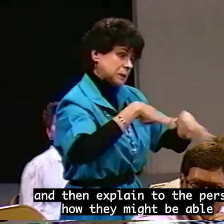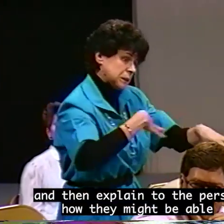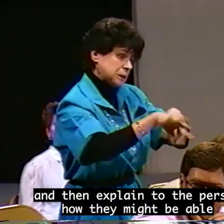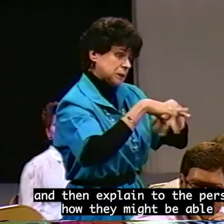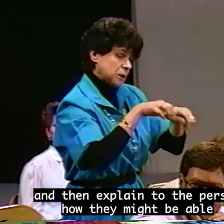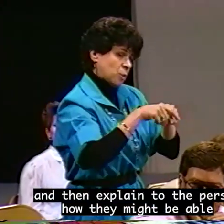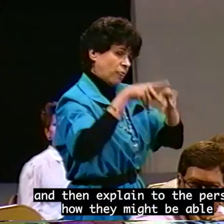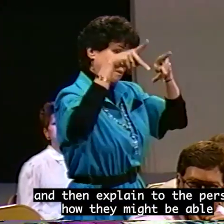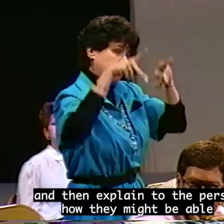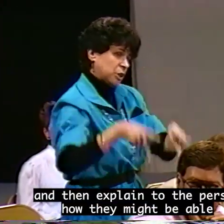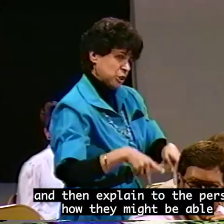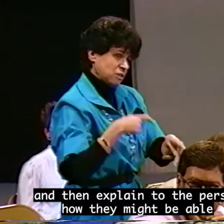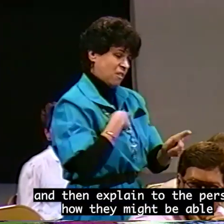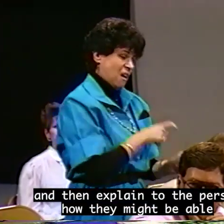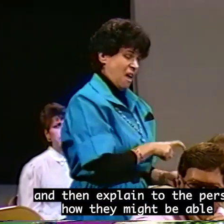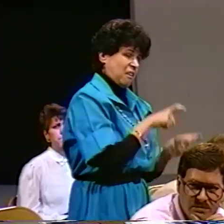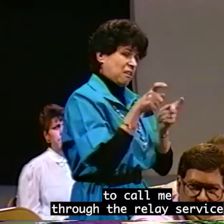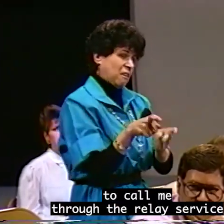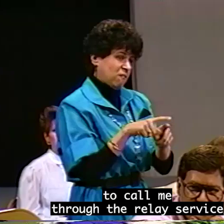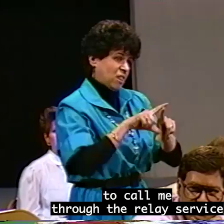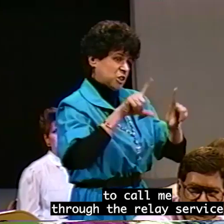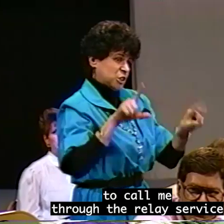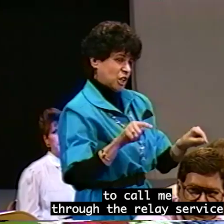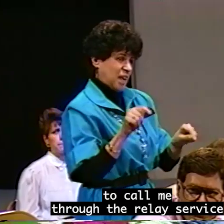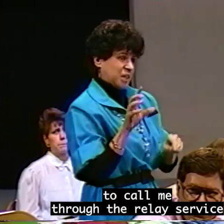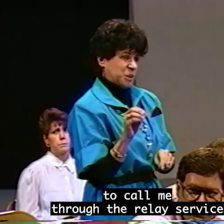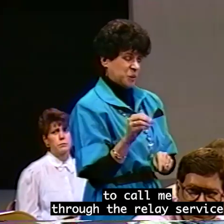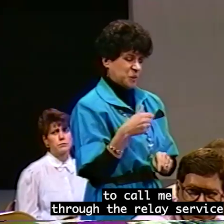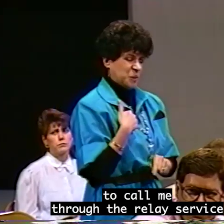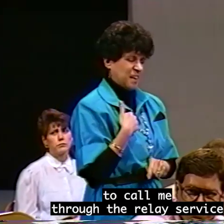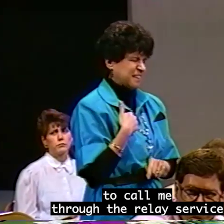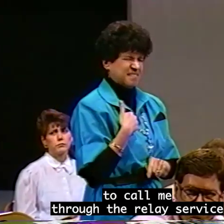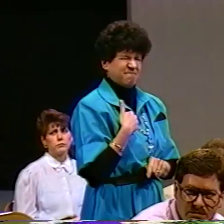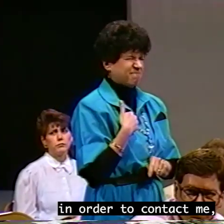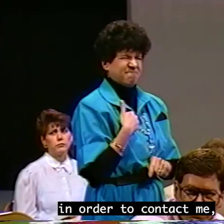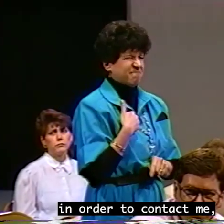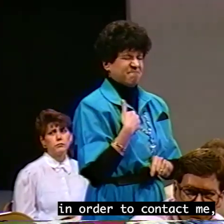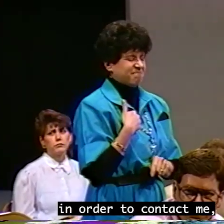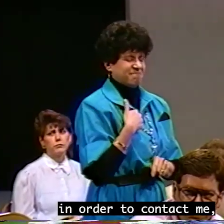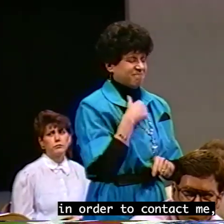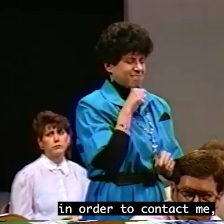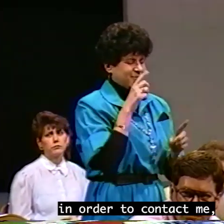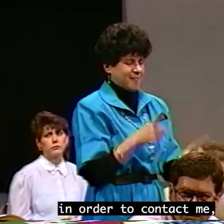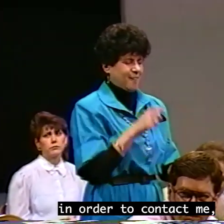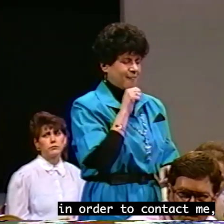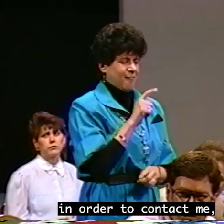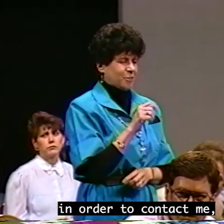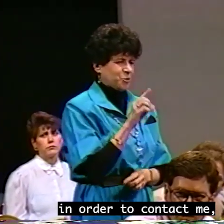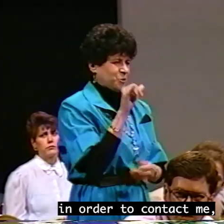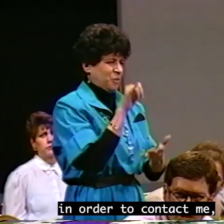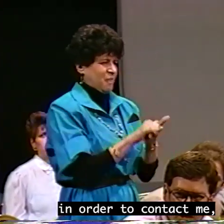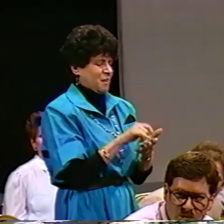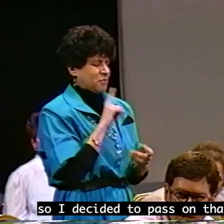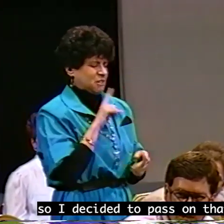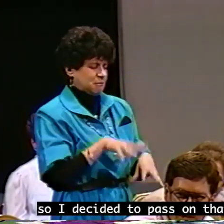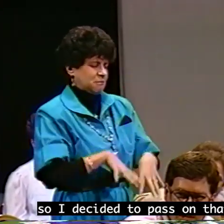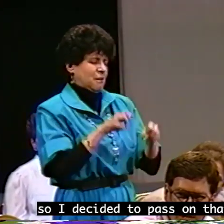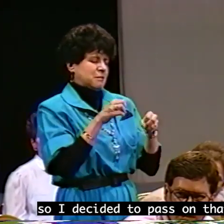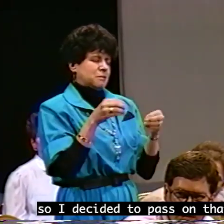and then explain to the person how they might be able to call me through the relay service in order to contact me. So I decided to pass